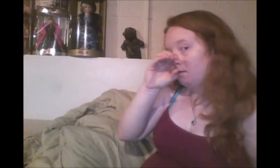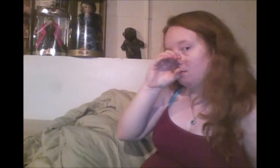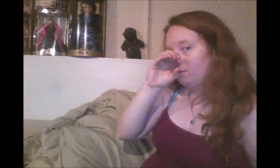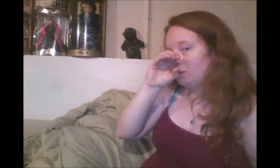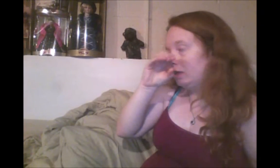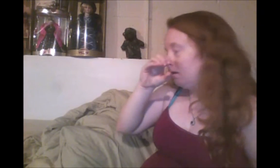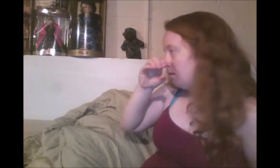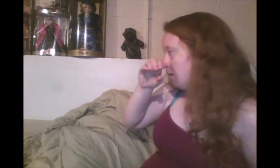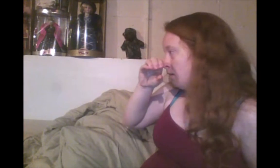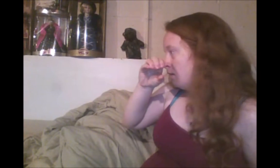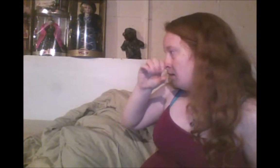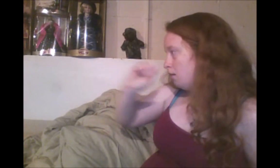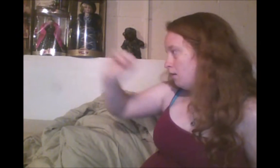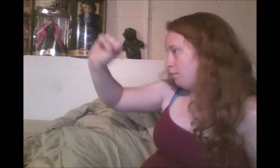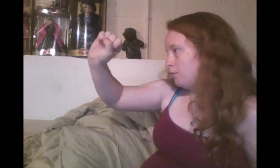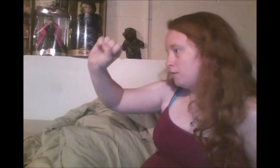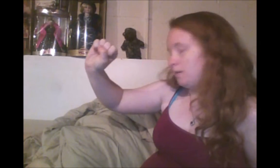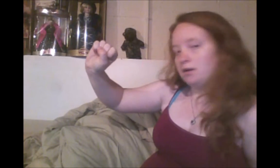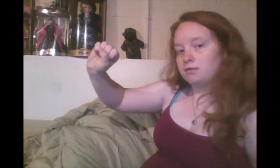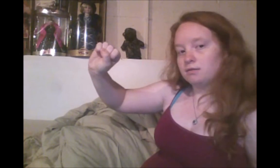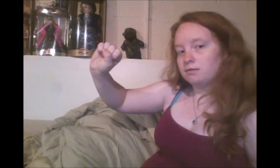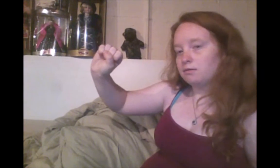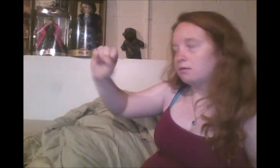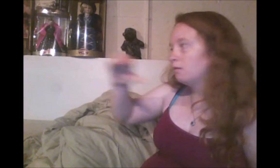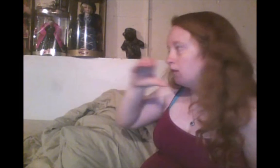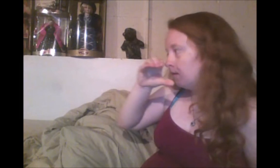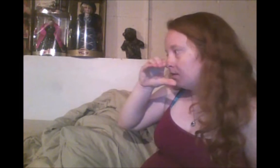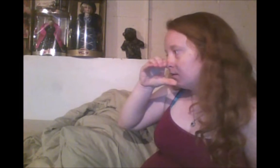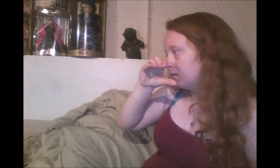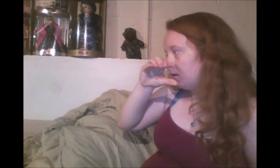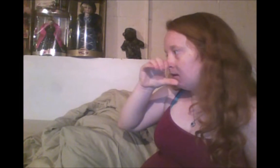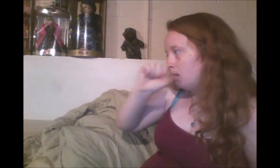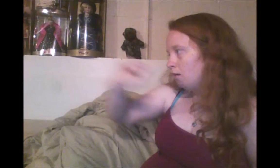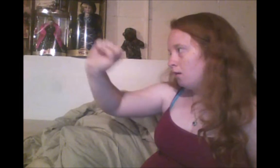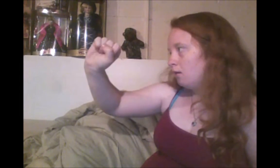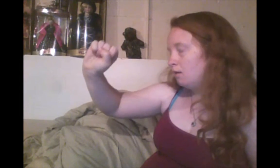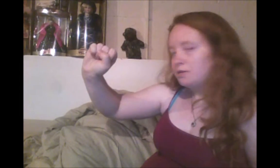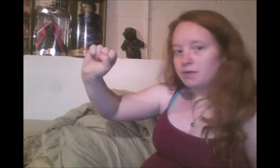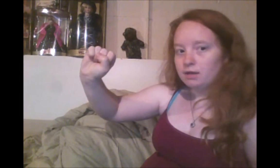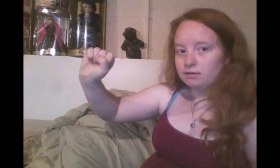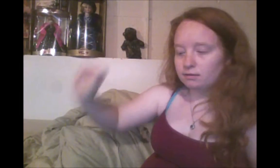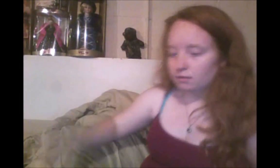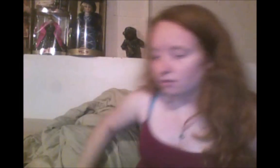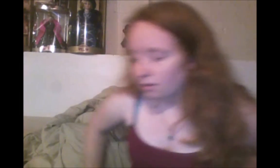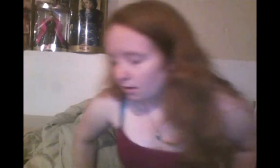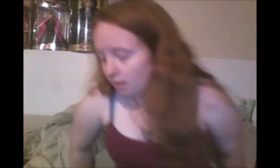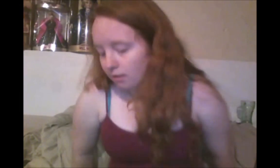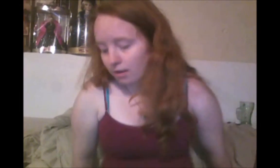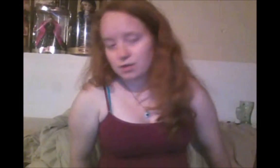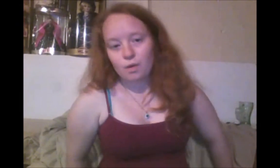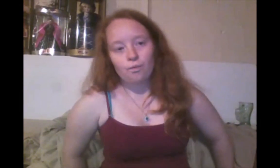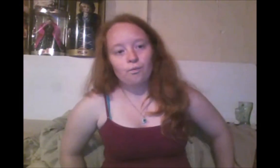You see? Up into an S. See? Into an S. That's